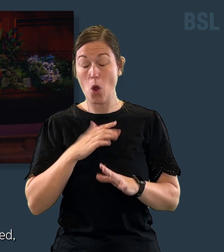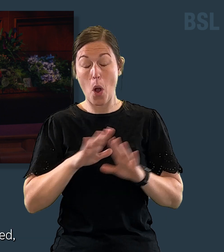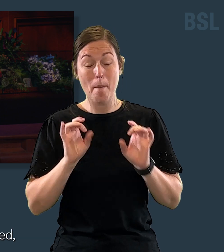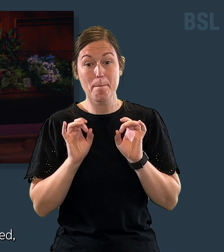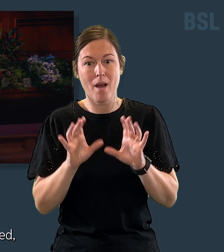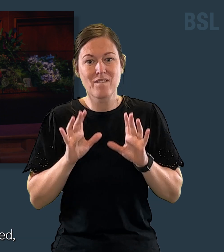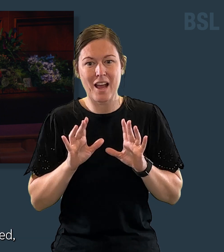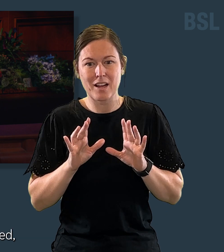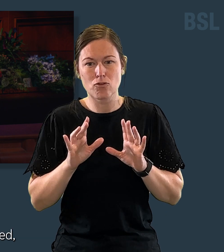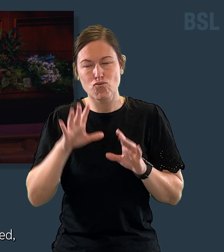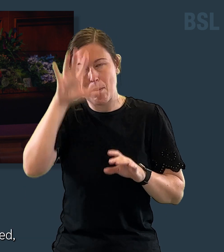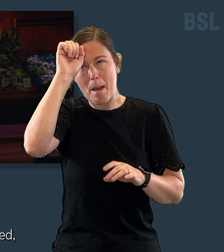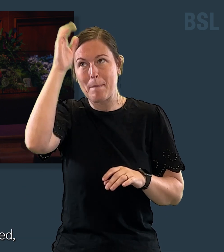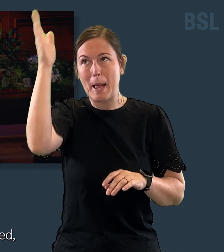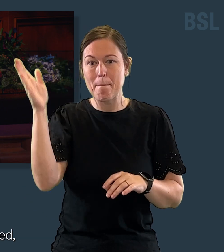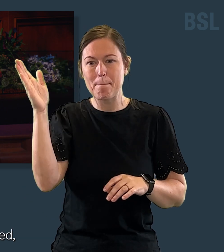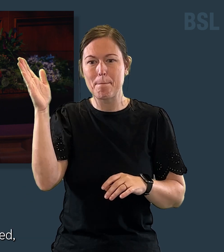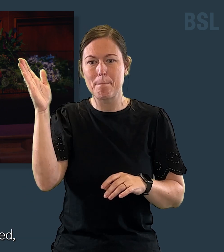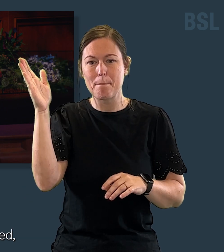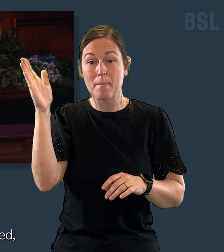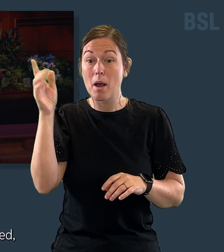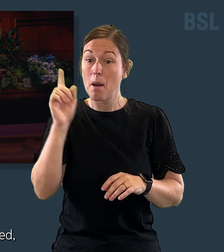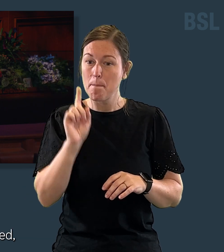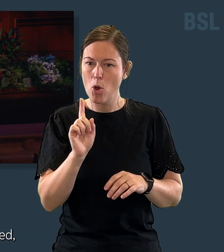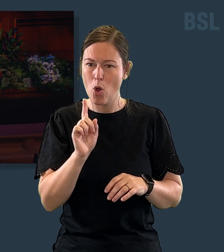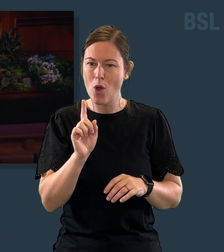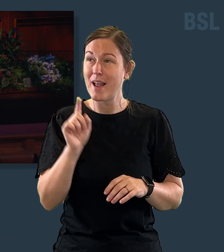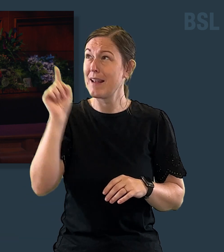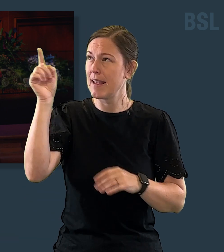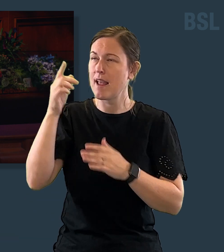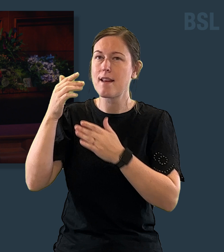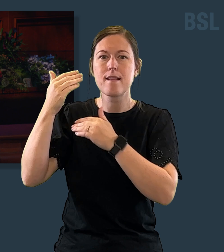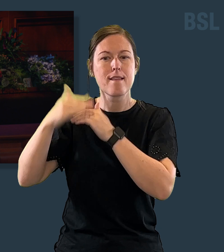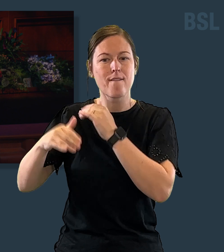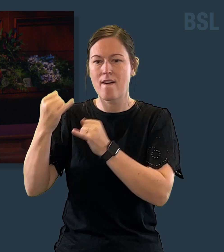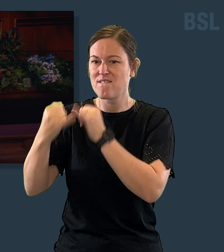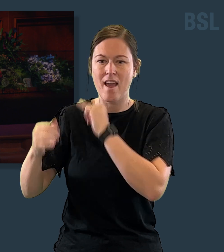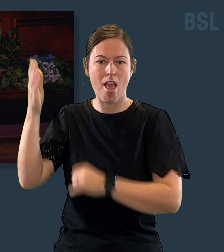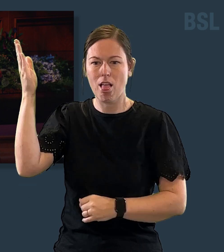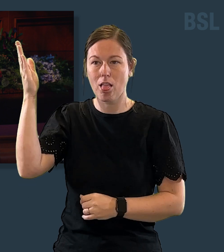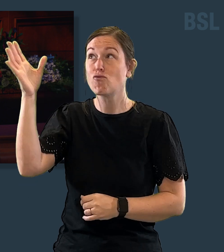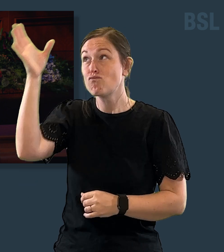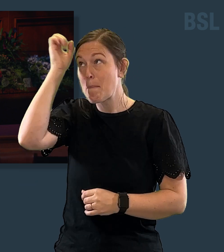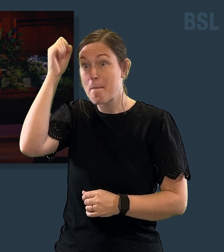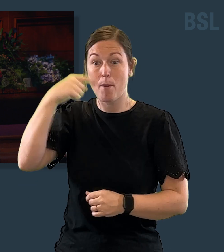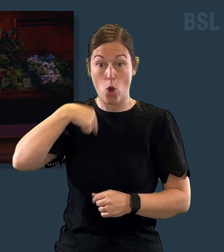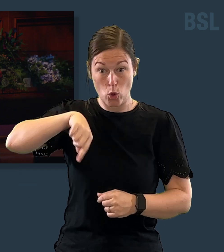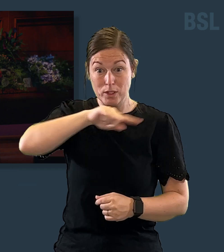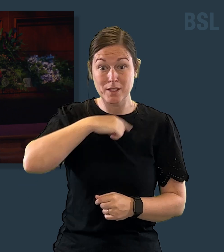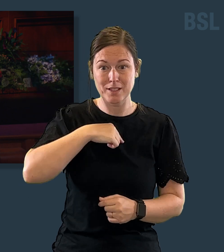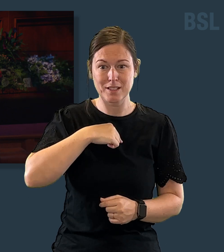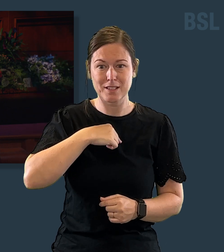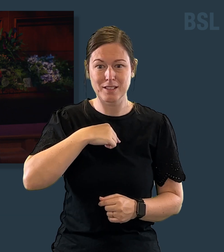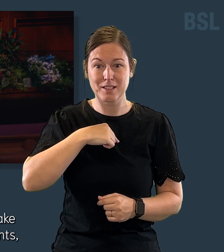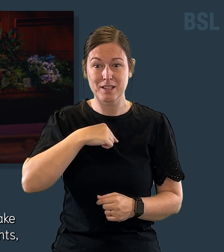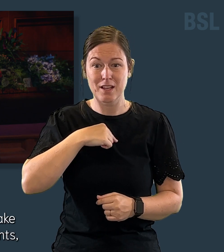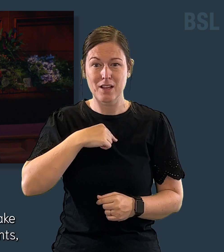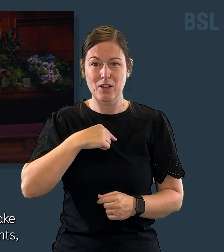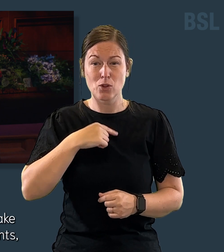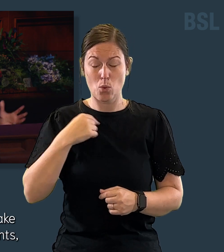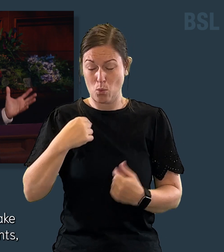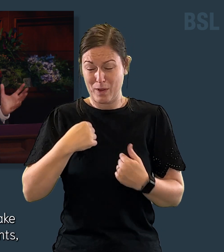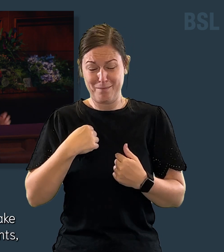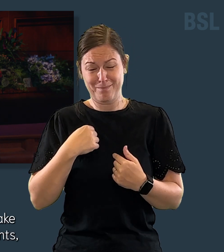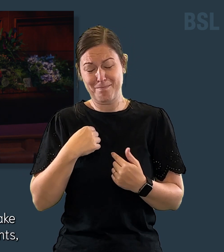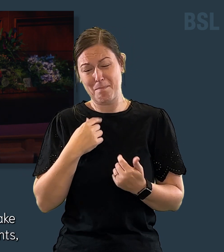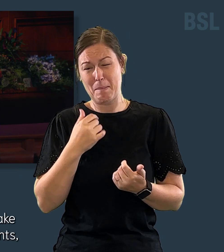Although we are imperfect at remembering Him, our loving Heavenly Father never fails to remember us. One